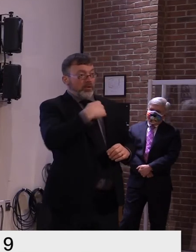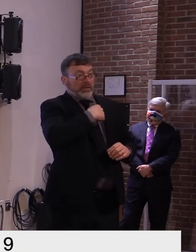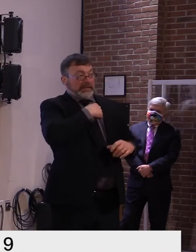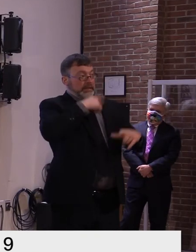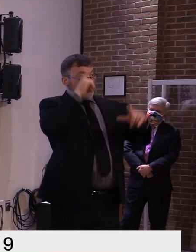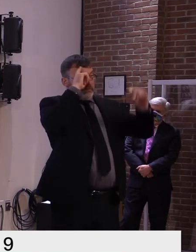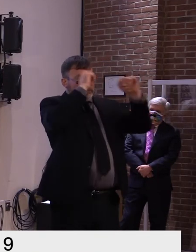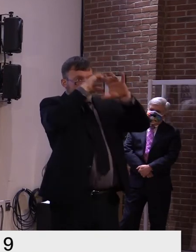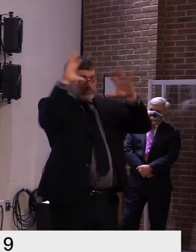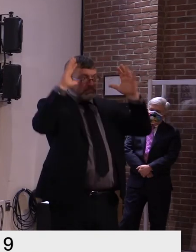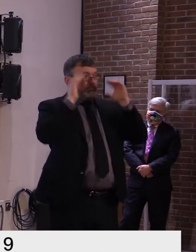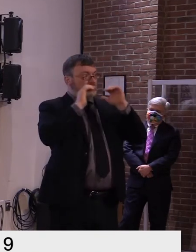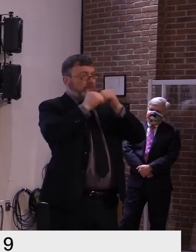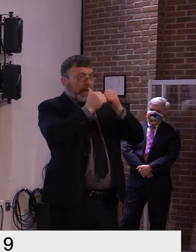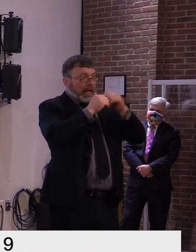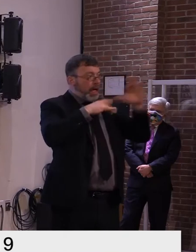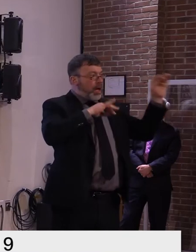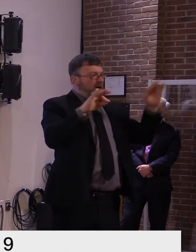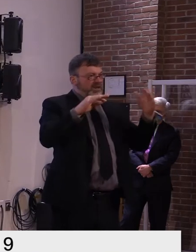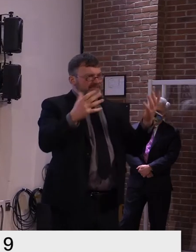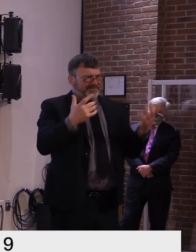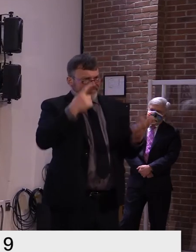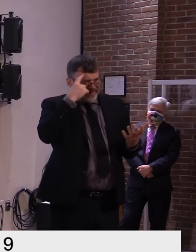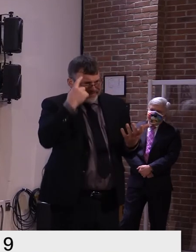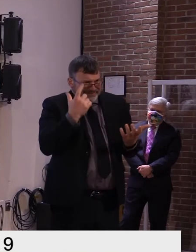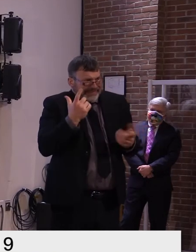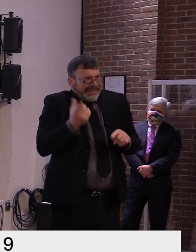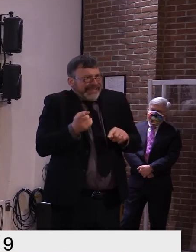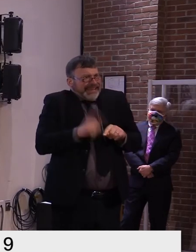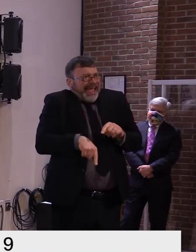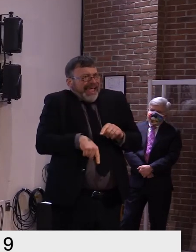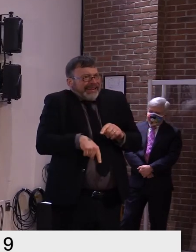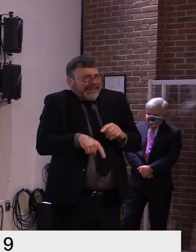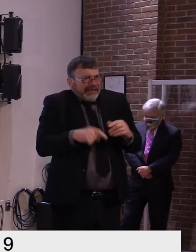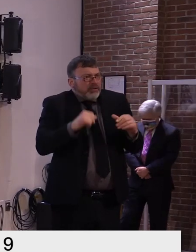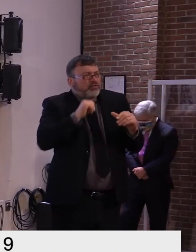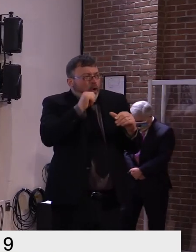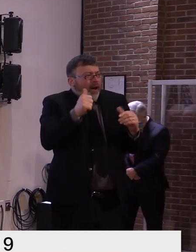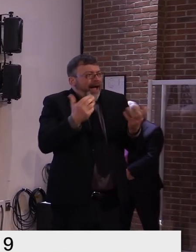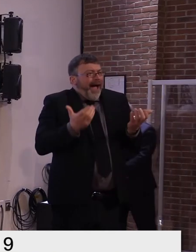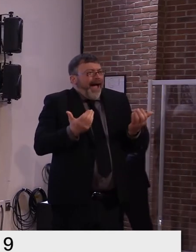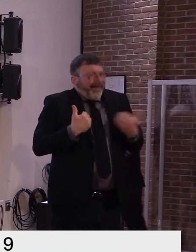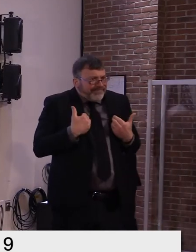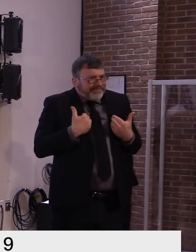we can't actually give the vaccine to the majority of students in Vermont.